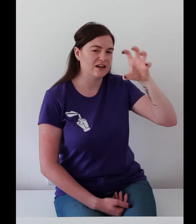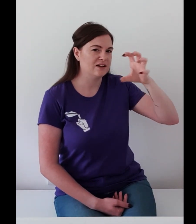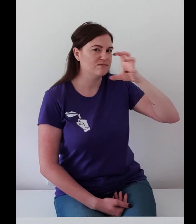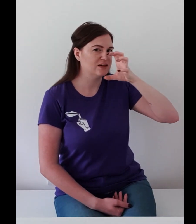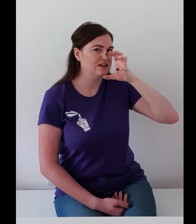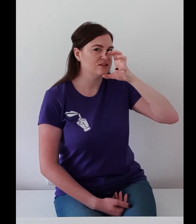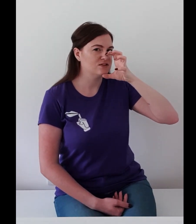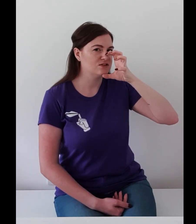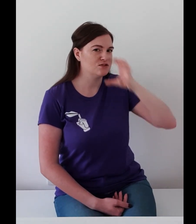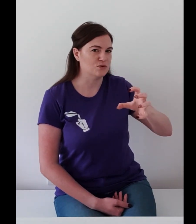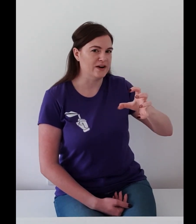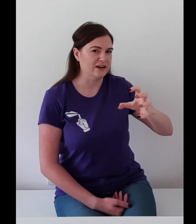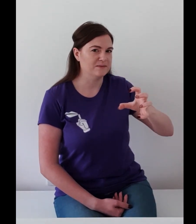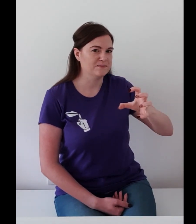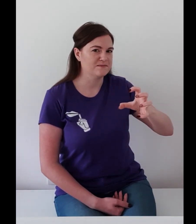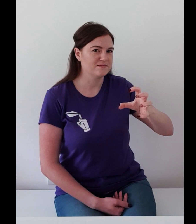there. Snoring.